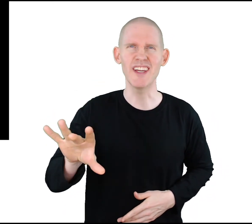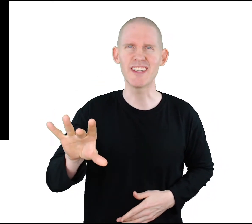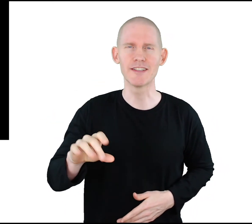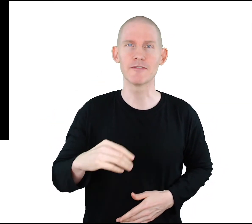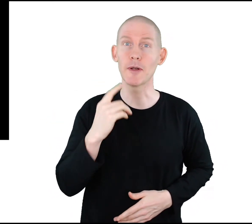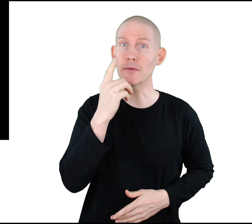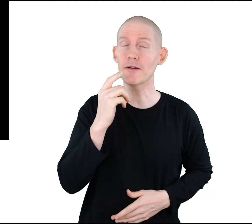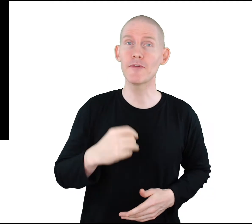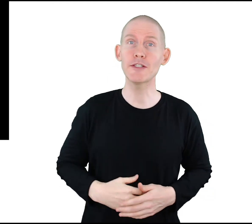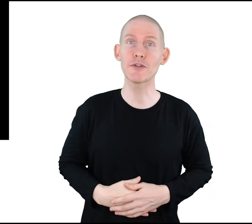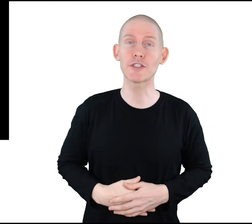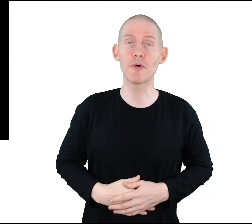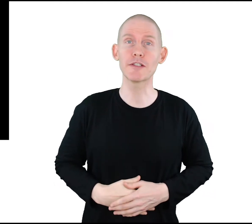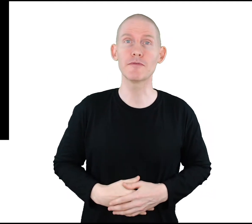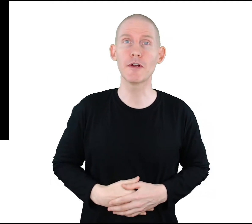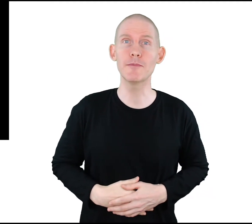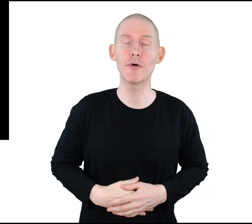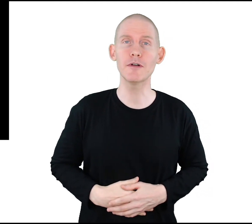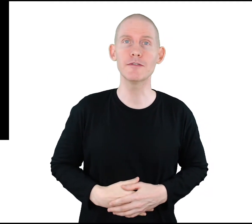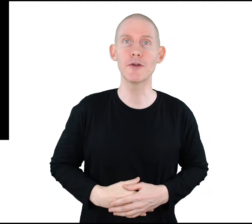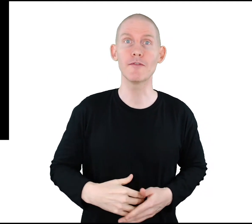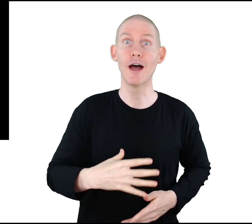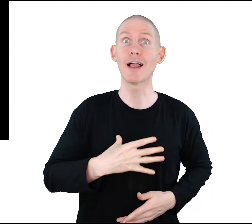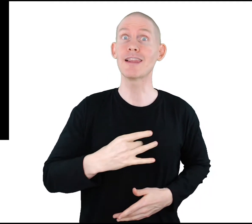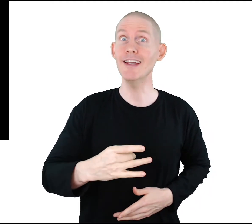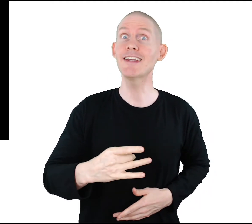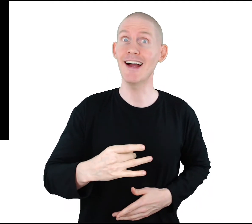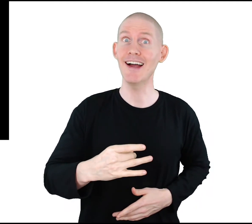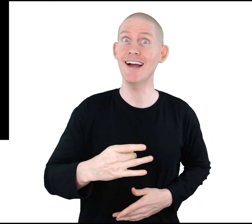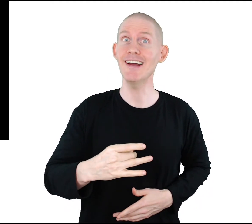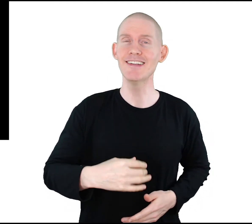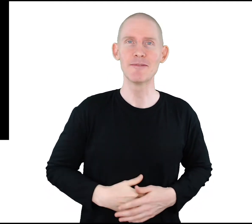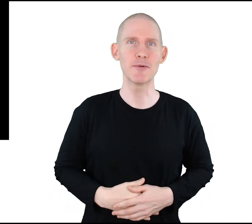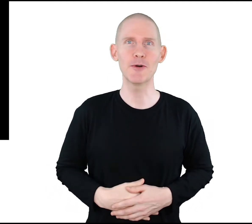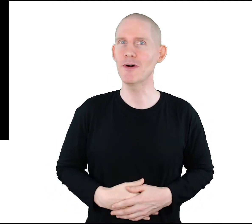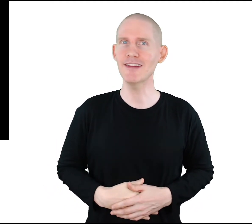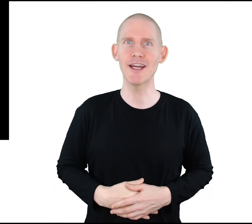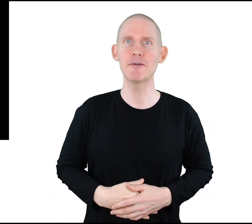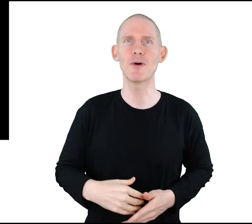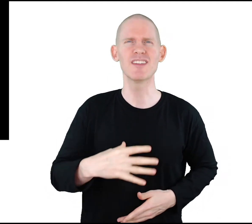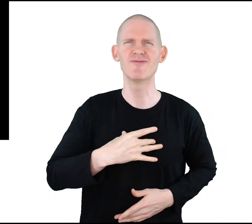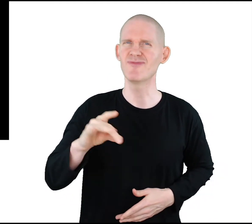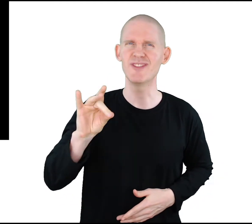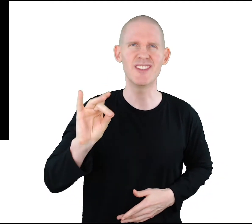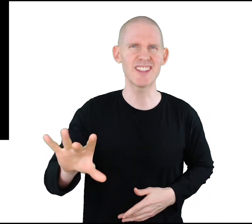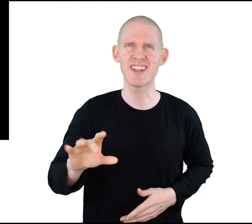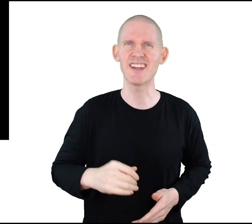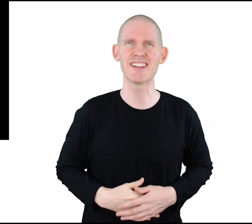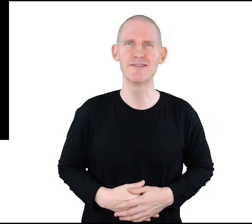Dislike. Remember that facial expression, very important. You have like, we don't want that, we want dislike.